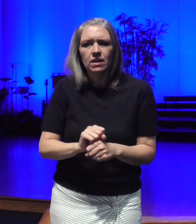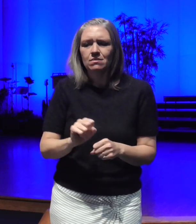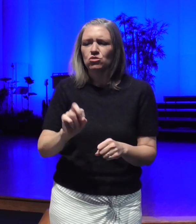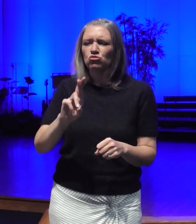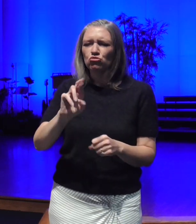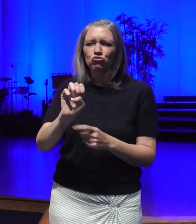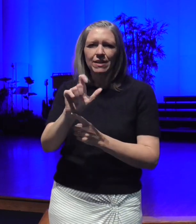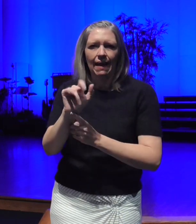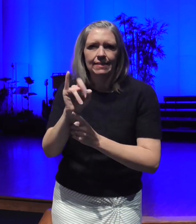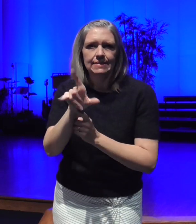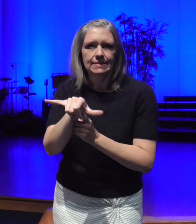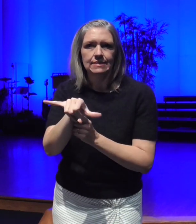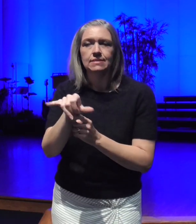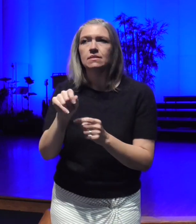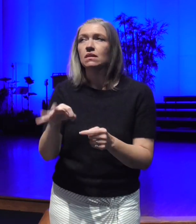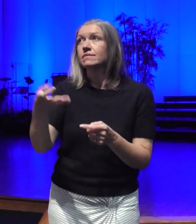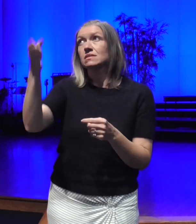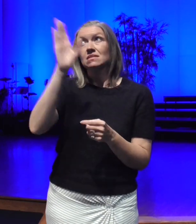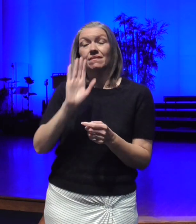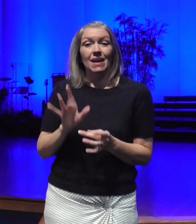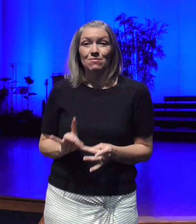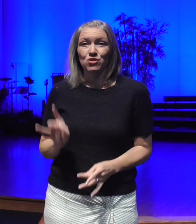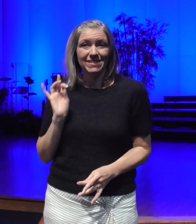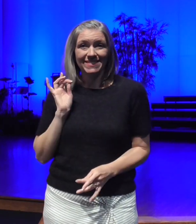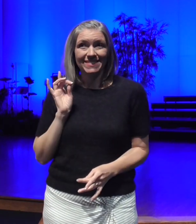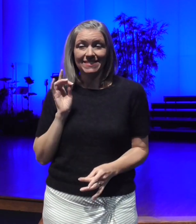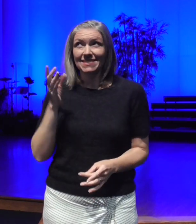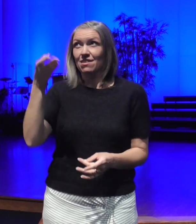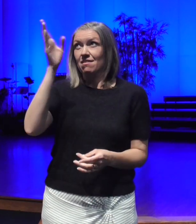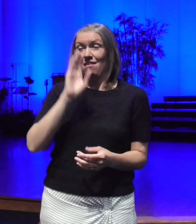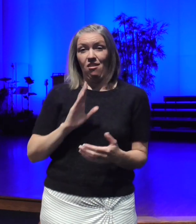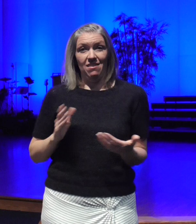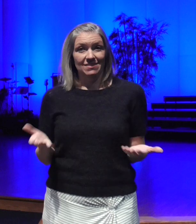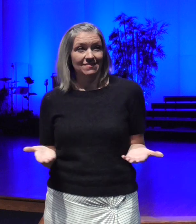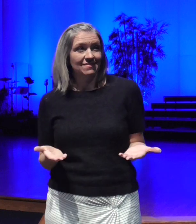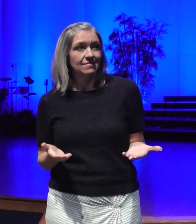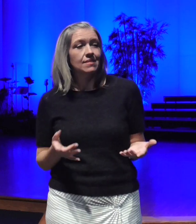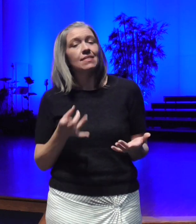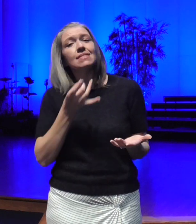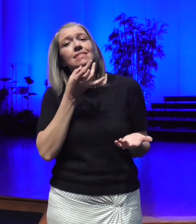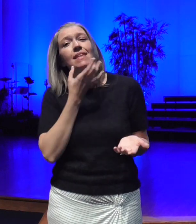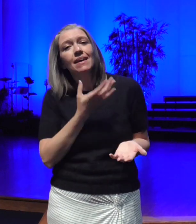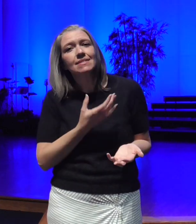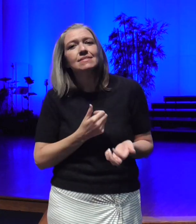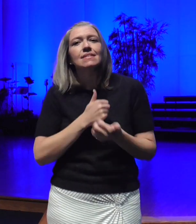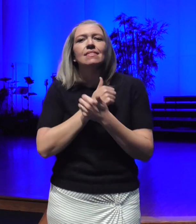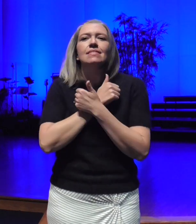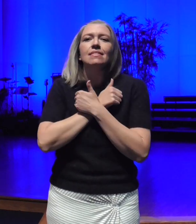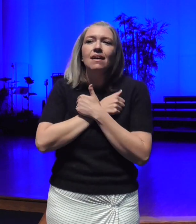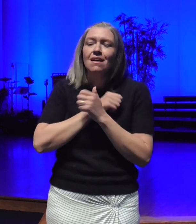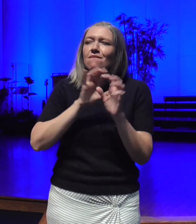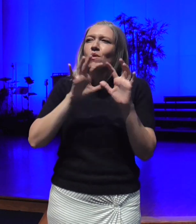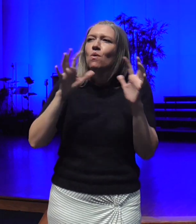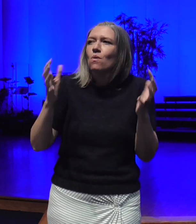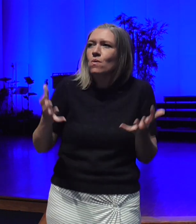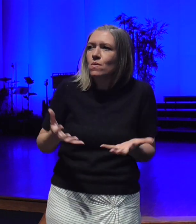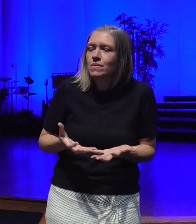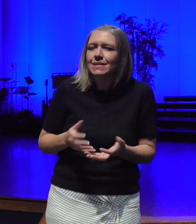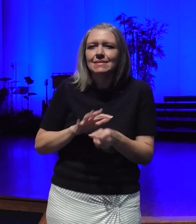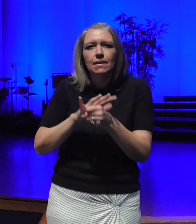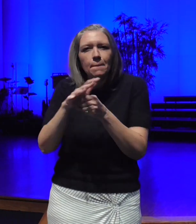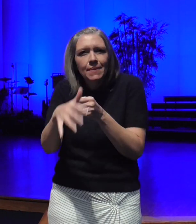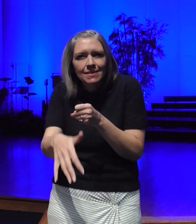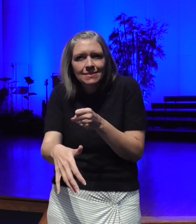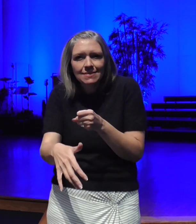R reality of the divine presence that God is, the light, the love, the wholeness, the abundance that